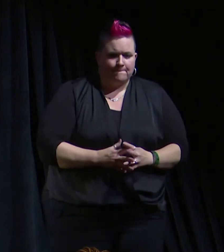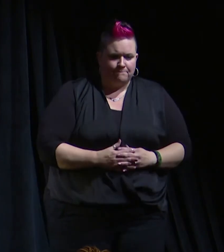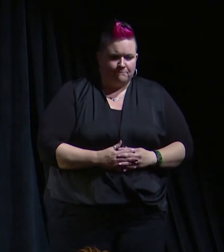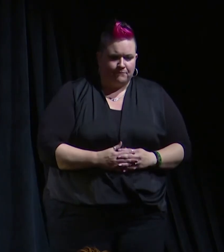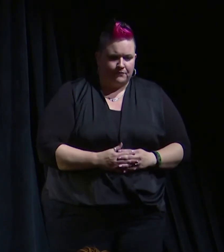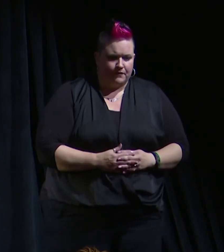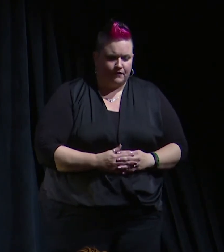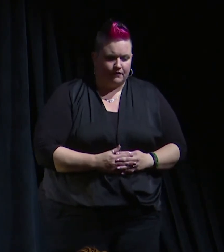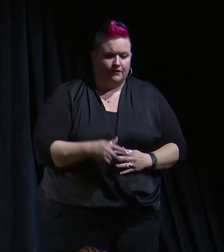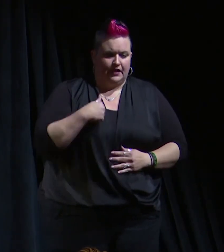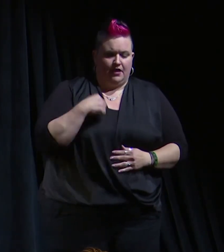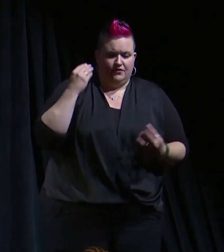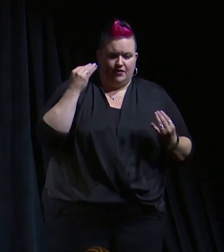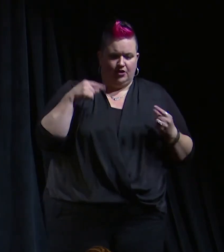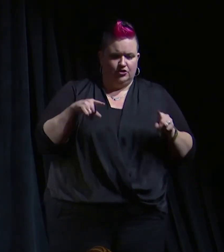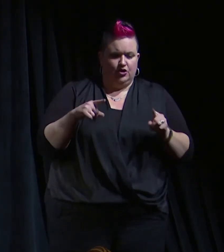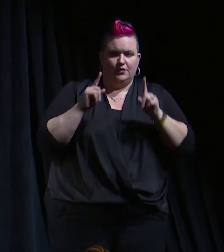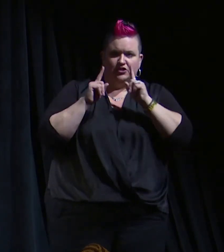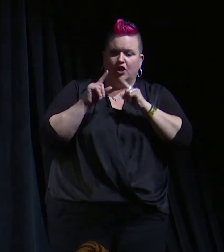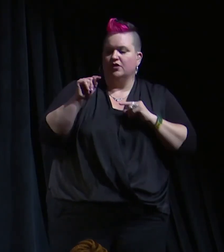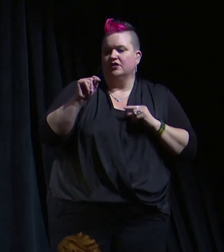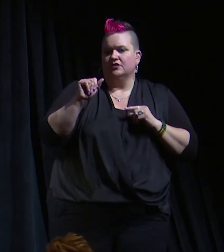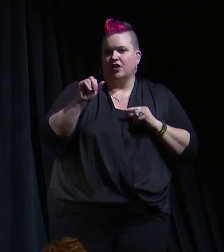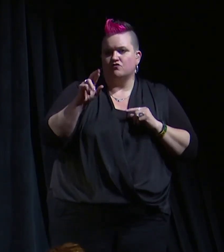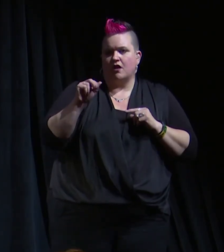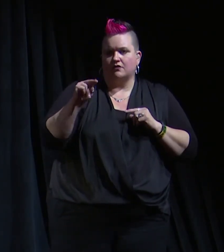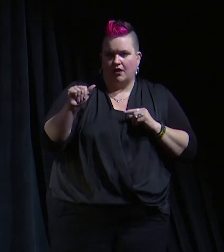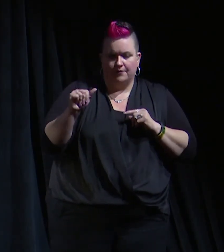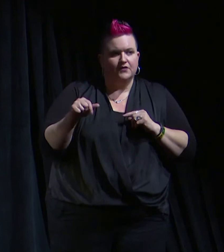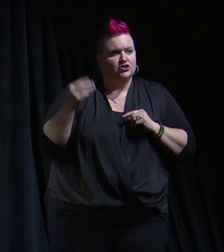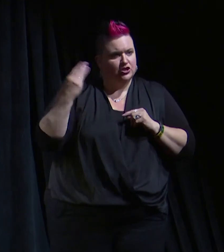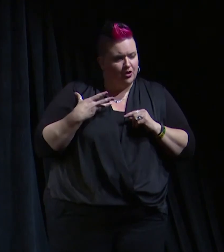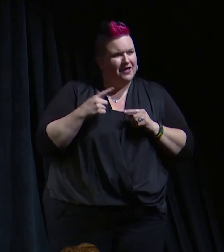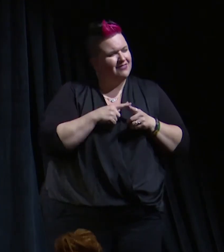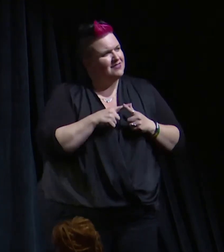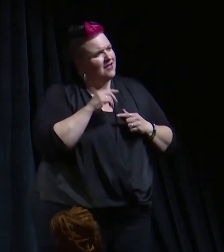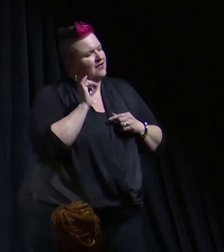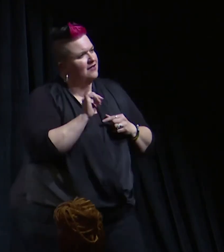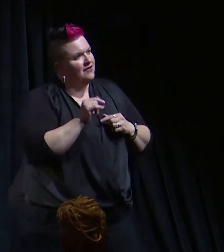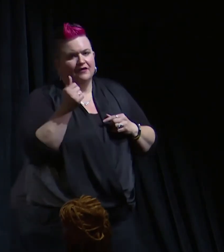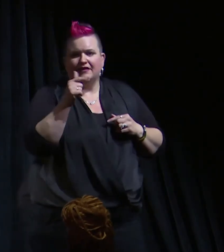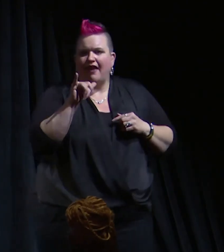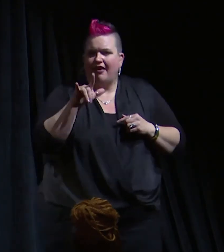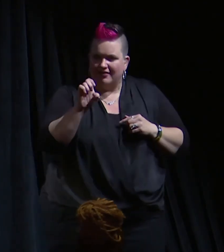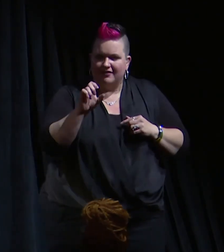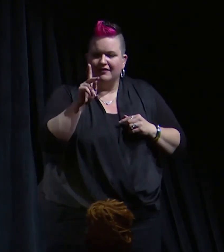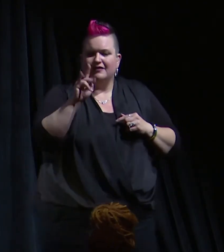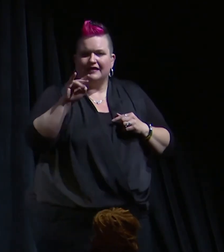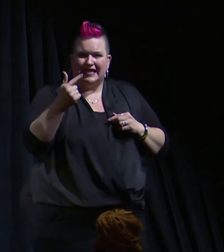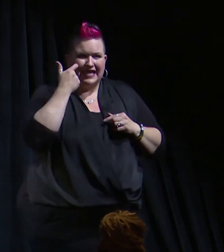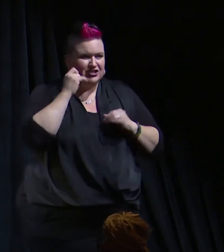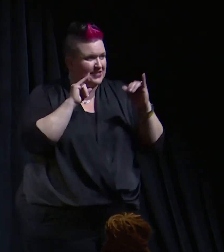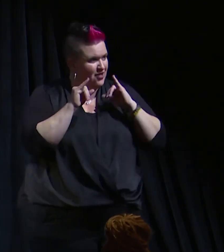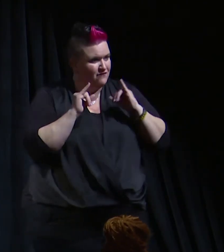And then I thought, in this conversation with Tarana, I reflected back to her what she said to me. Gayle King had just interviewed R. Kelly,